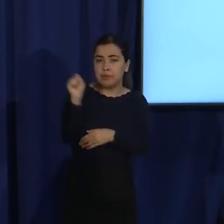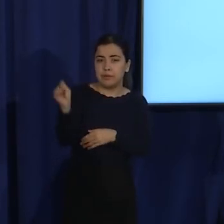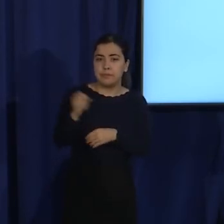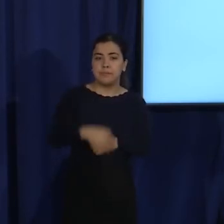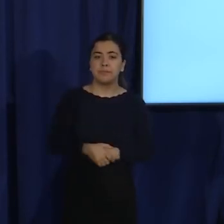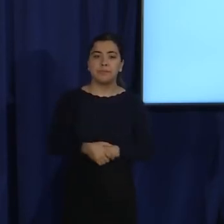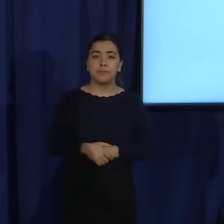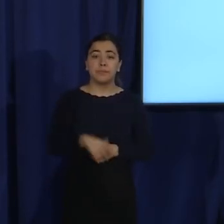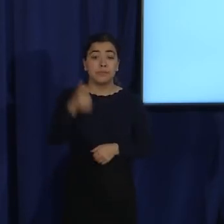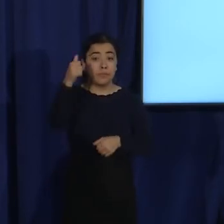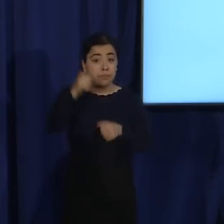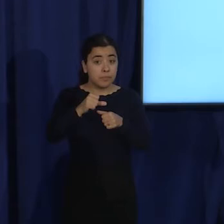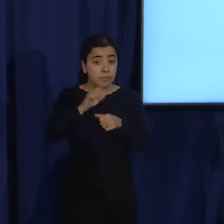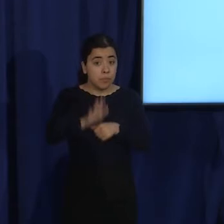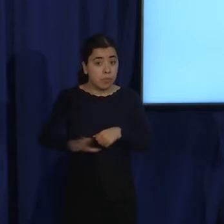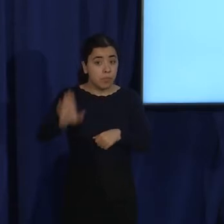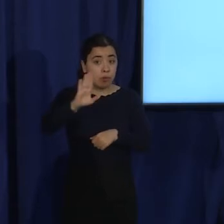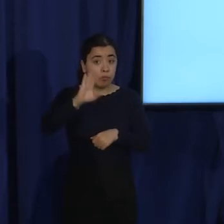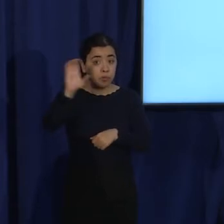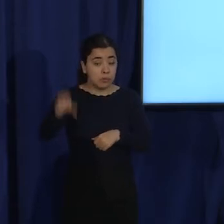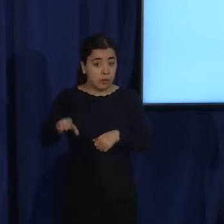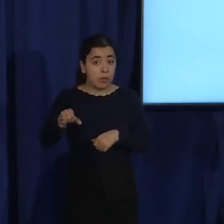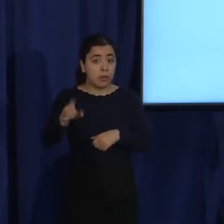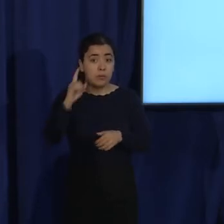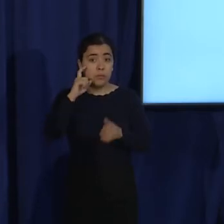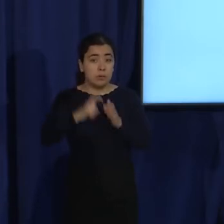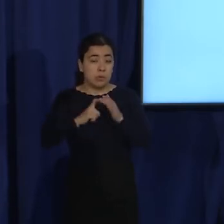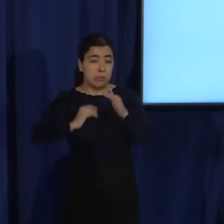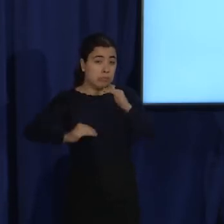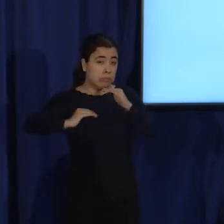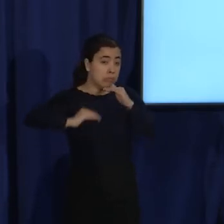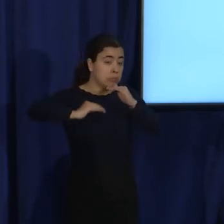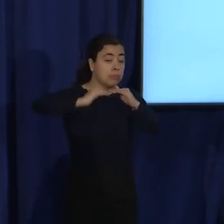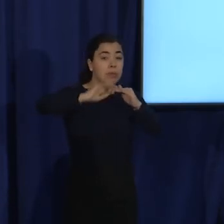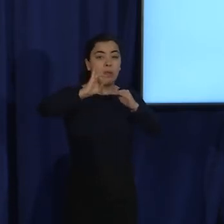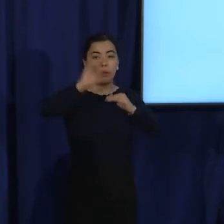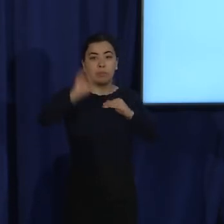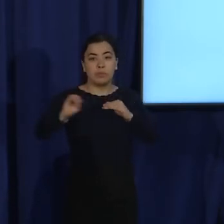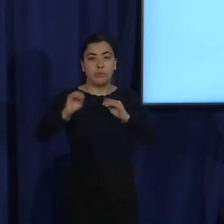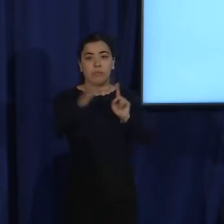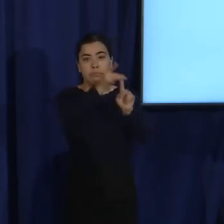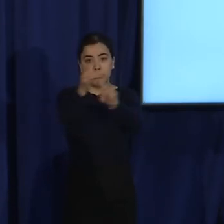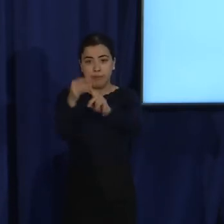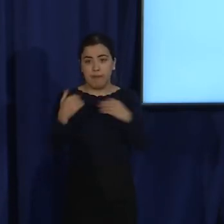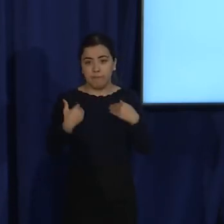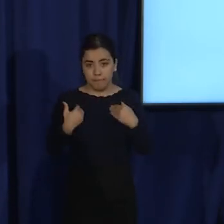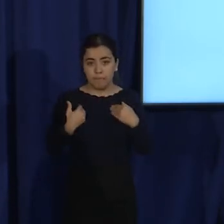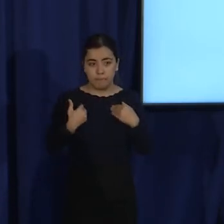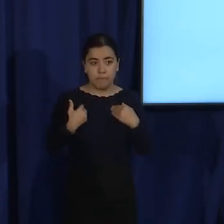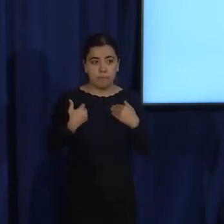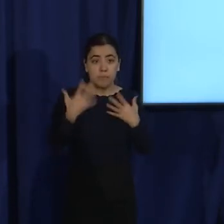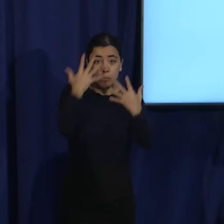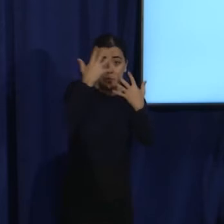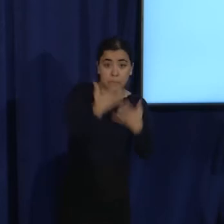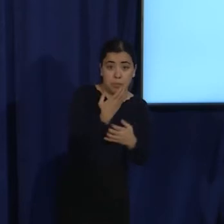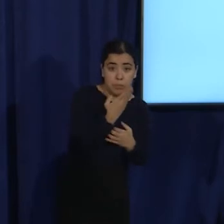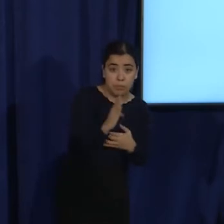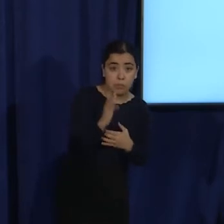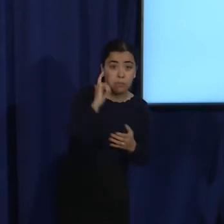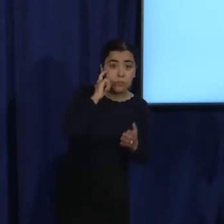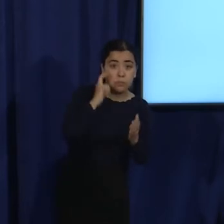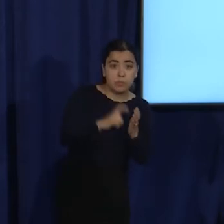pushing 8% positivity, but you can see that in the darkest blue areas, that test positivity is